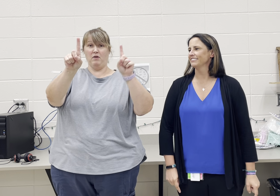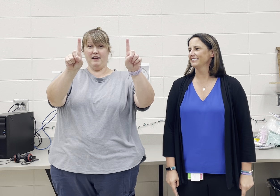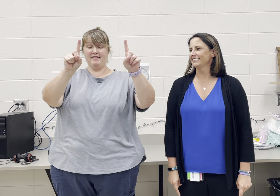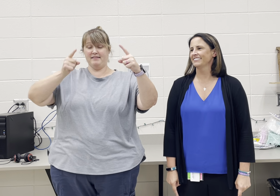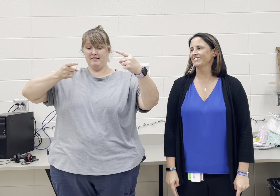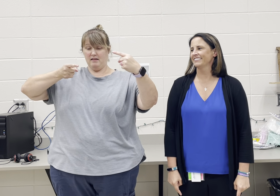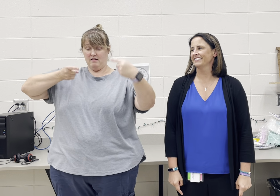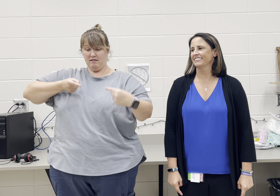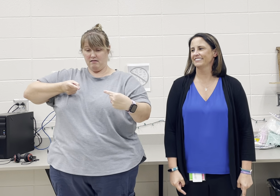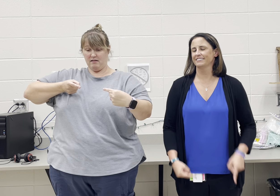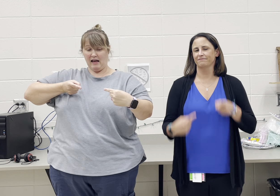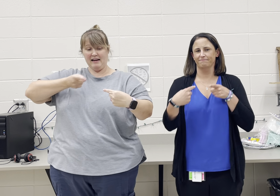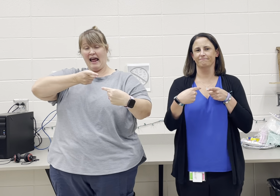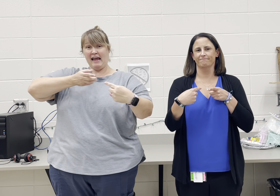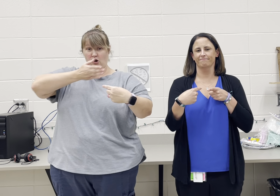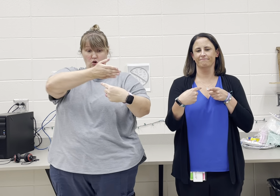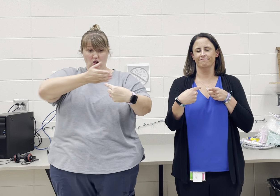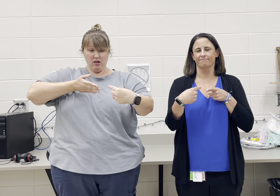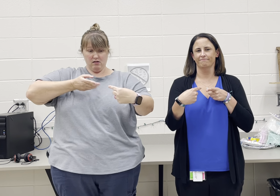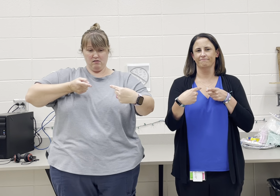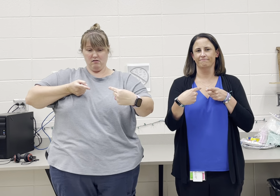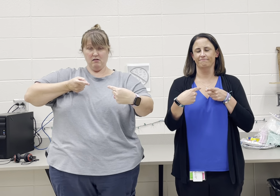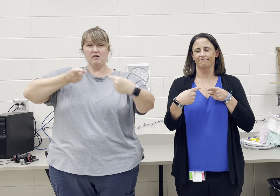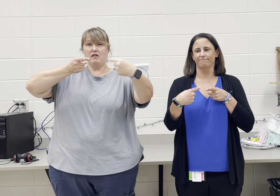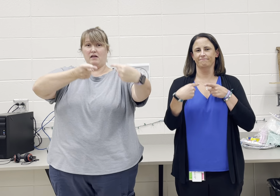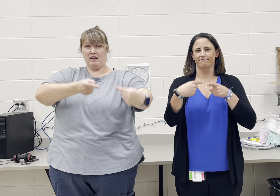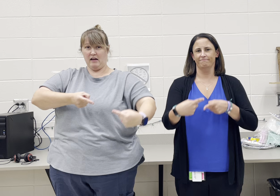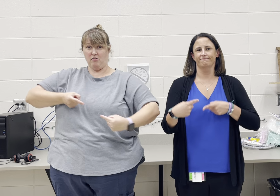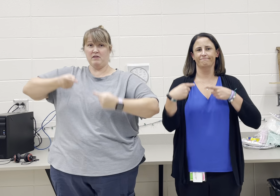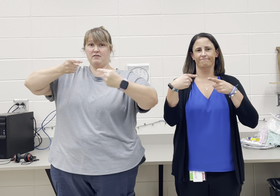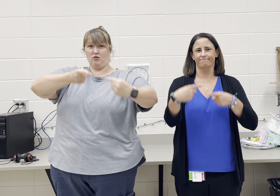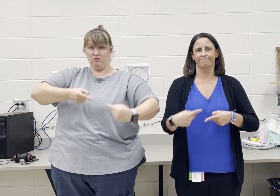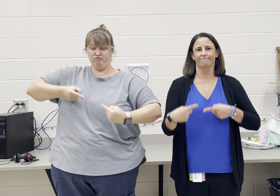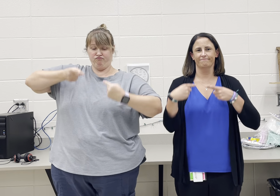ones at an angle and go in a circle.